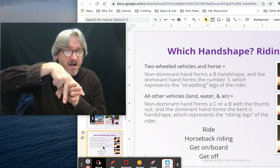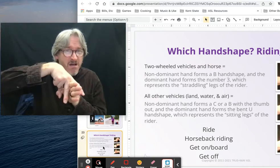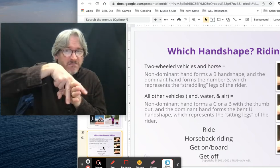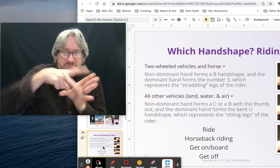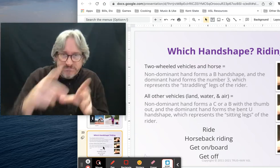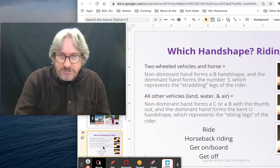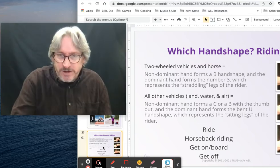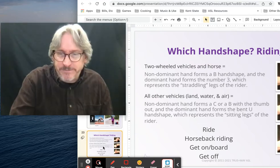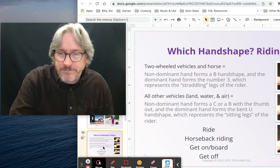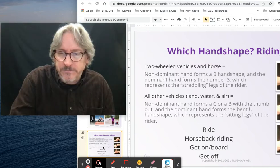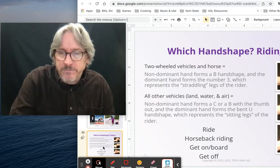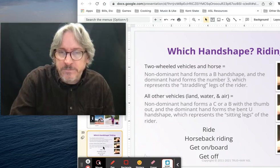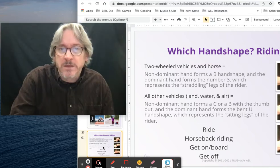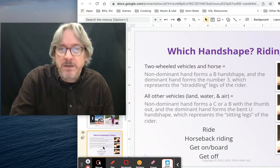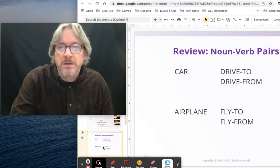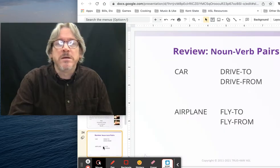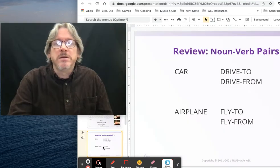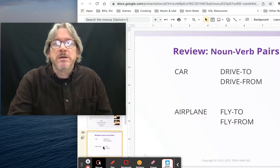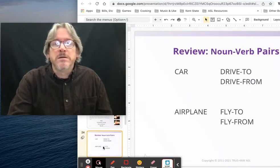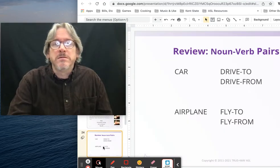get on, right?